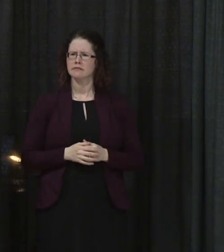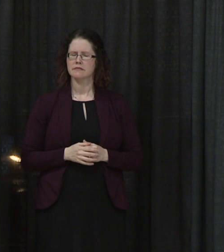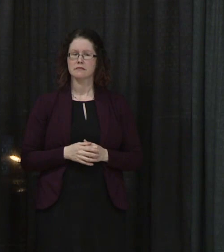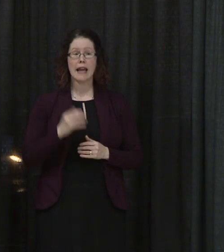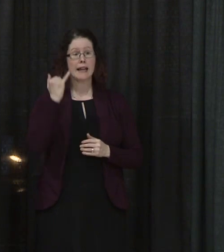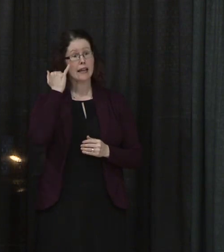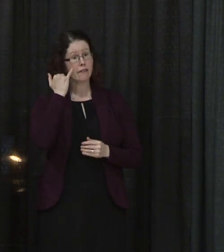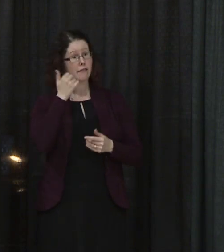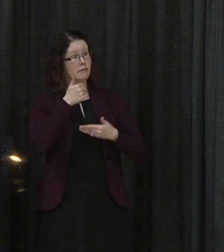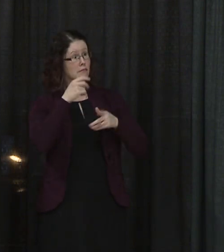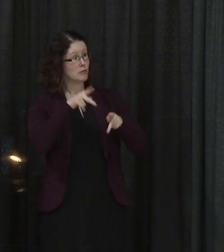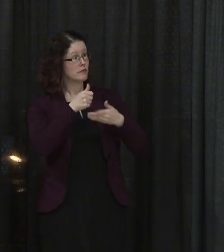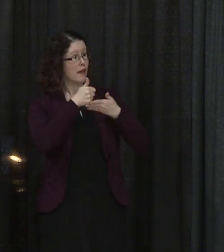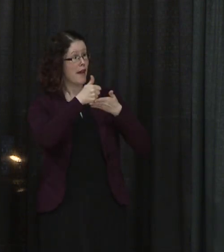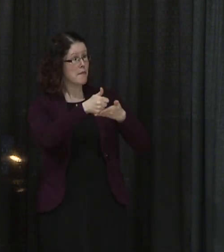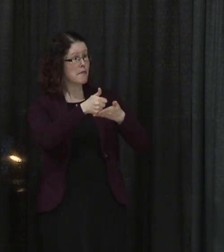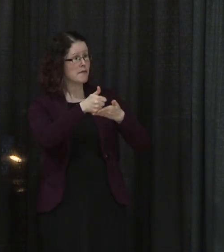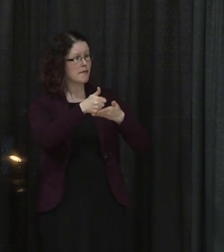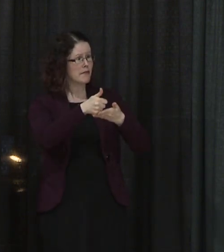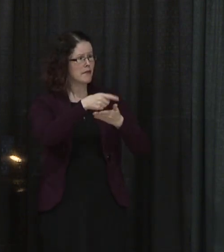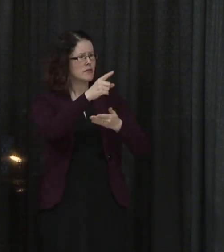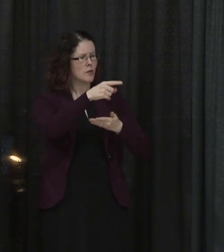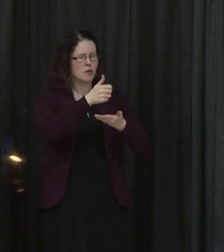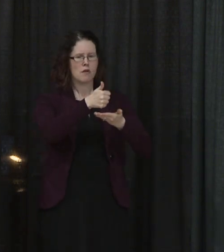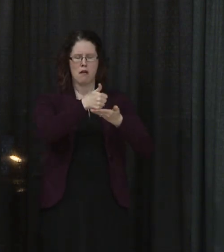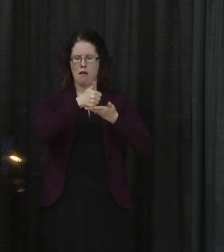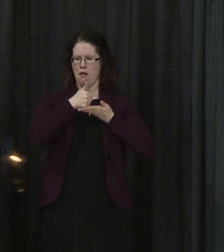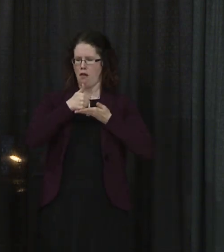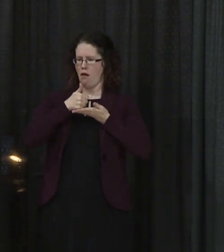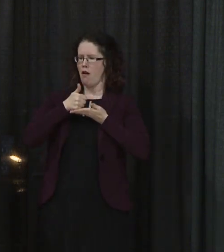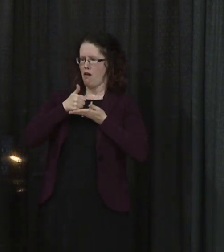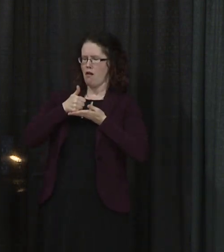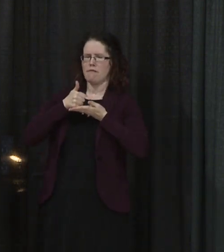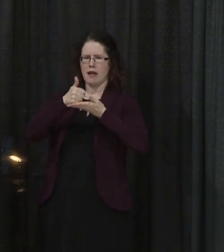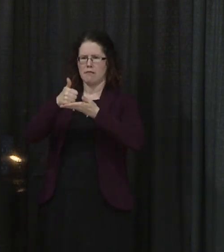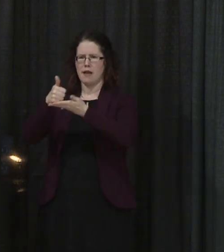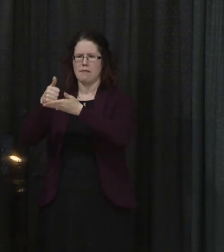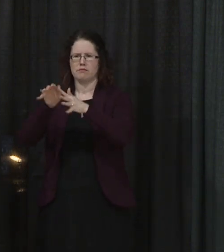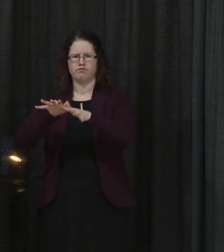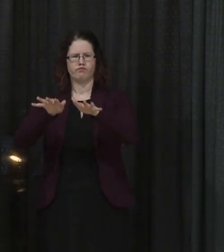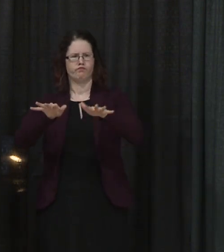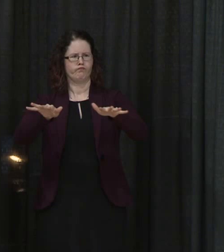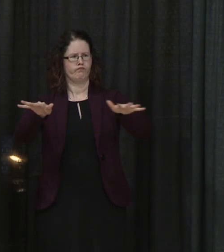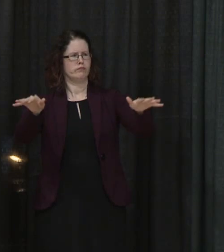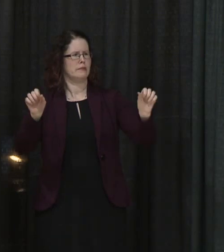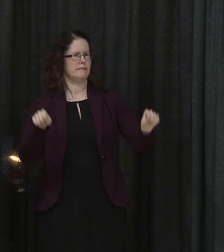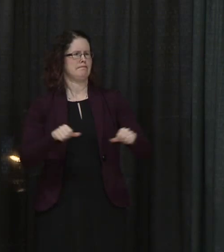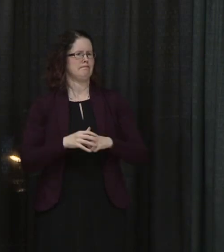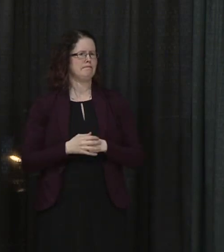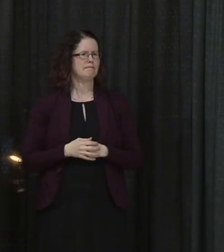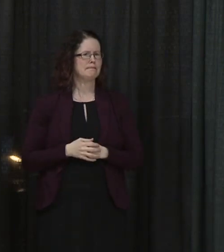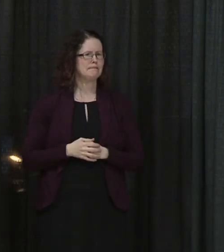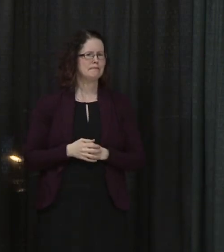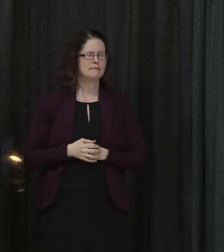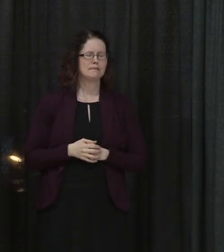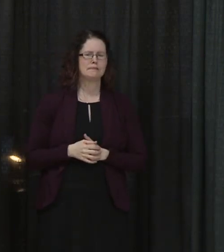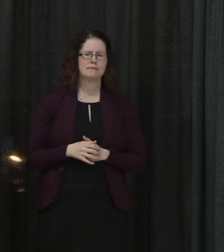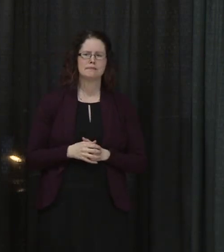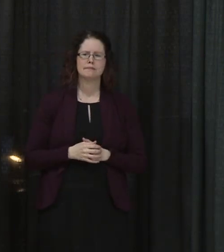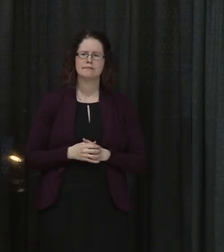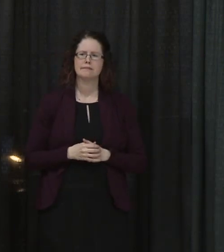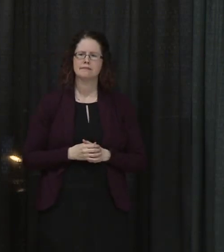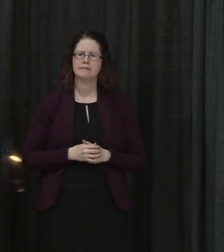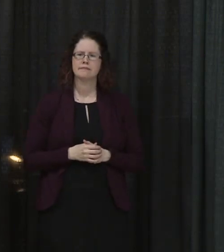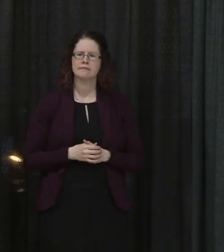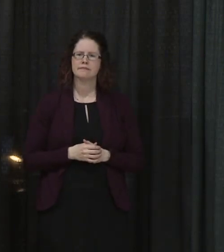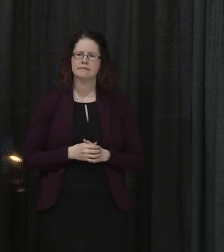pay forward the amazing gestures of kindness that we have received in our lives. And as I